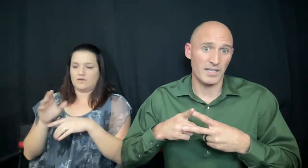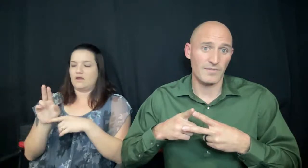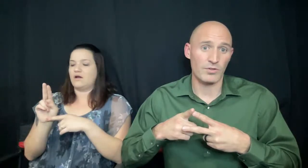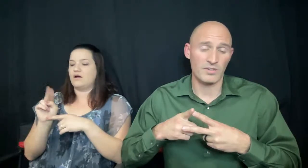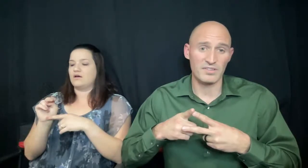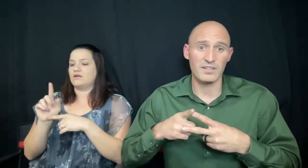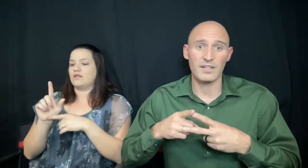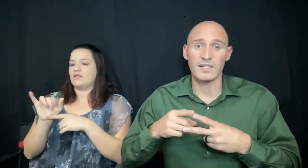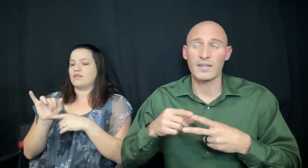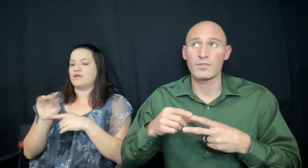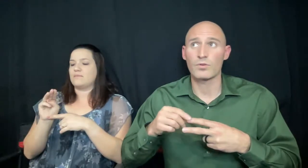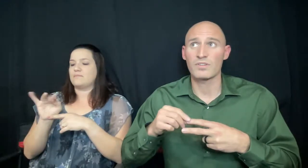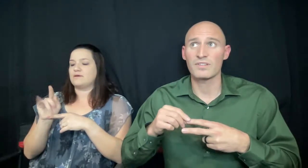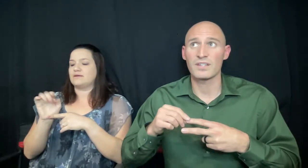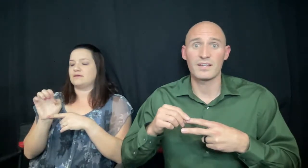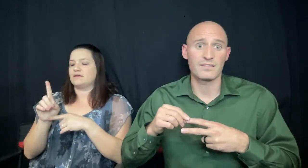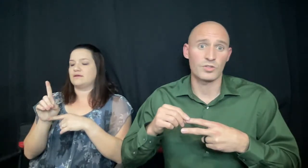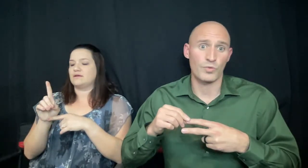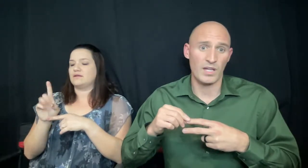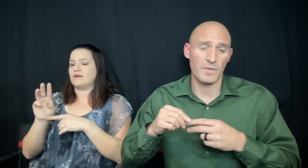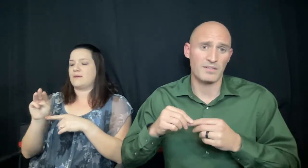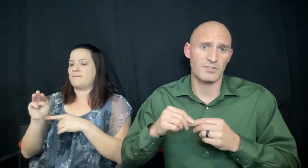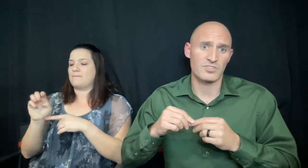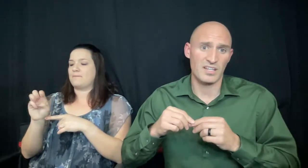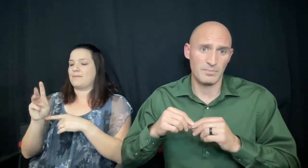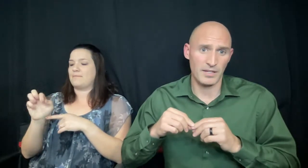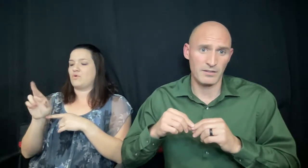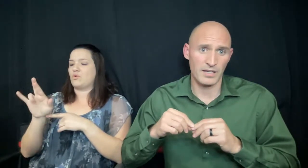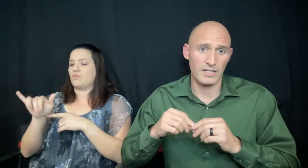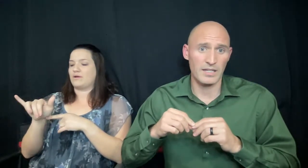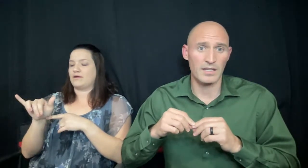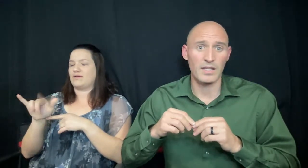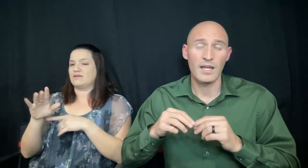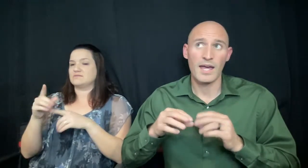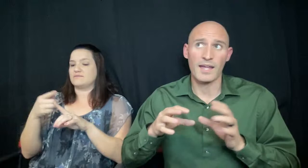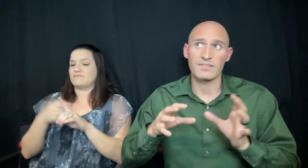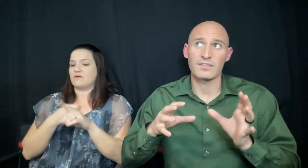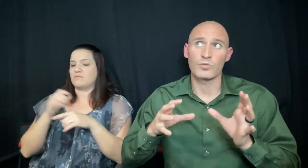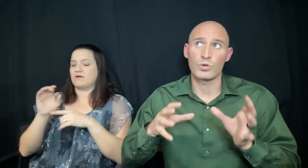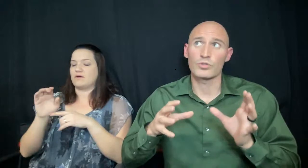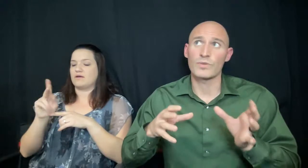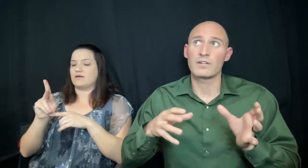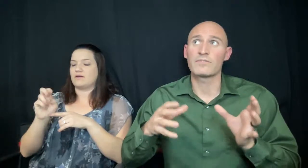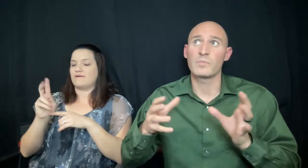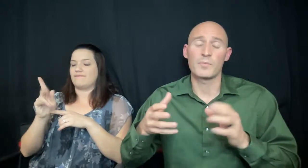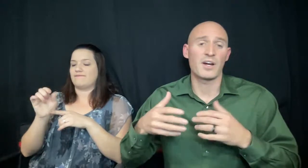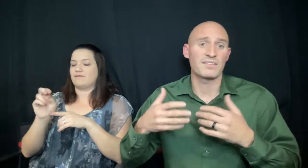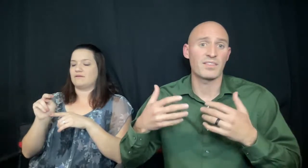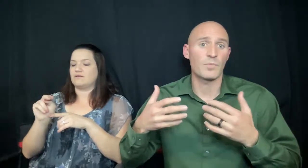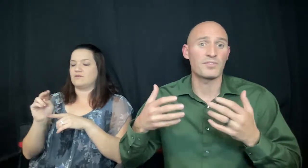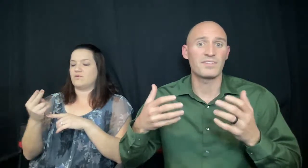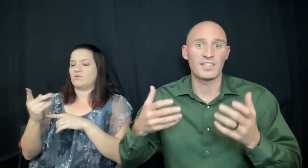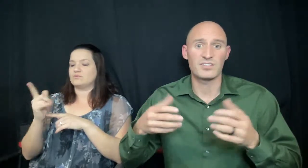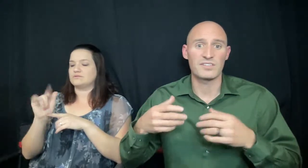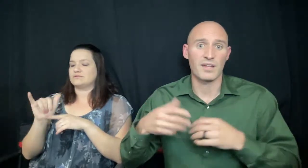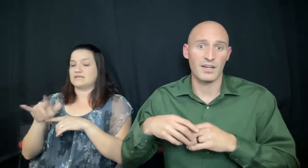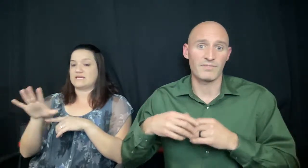Kevin Horsley. Kevin Horsley is a grandmaster chess player, and he has the world record for memorizing the most digits of